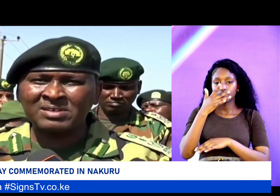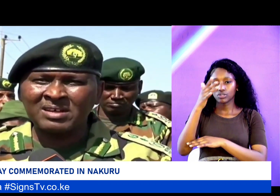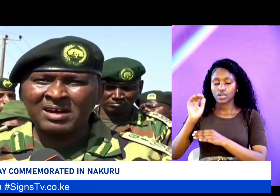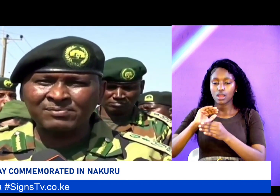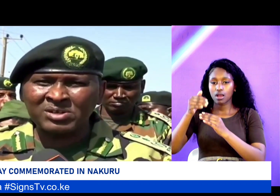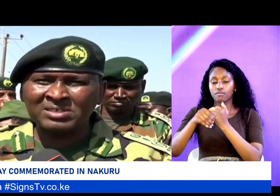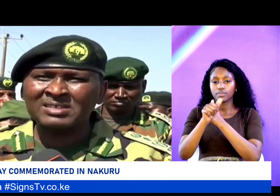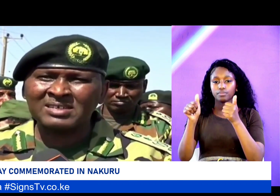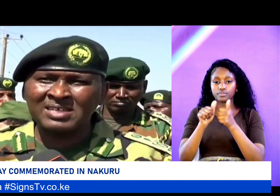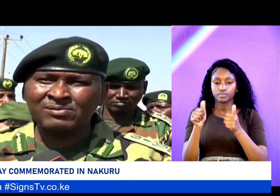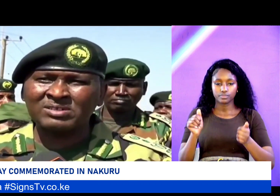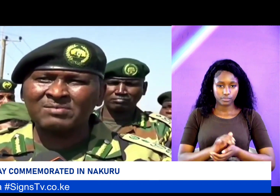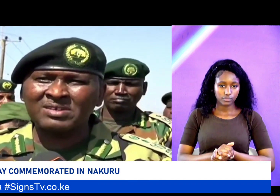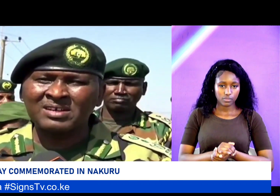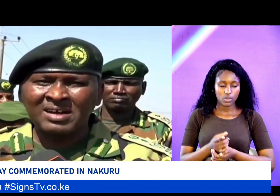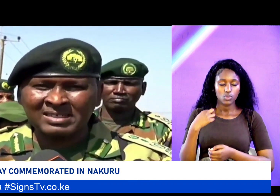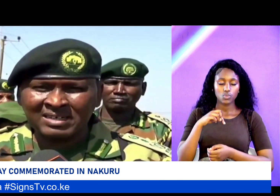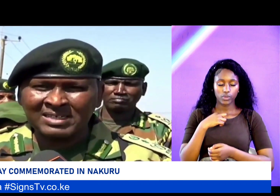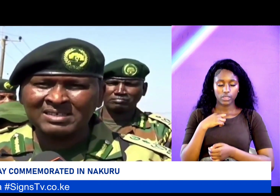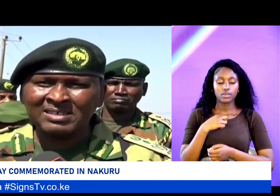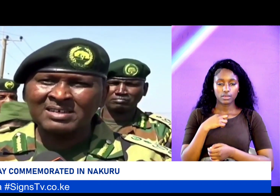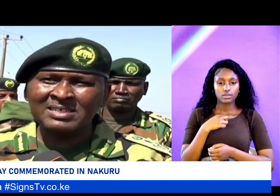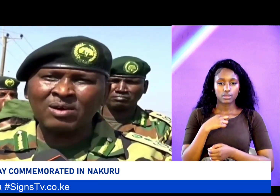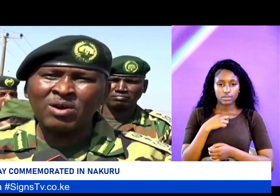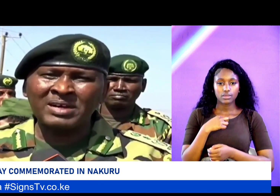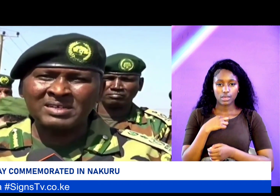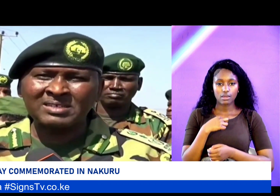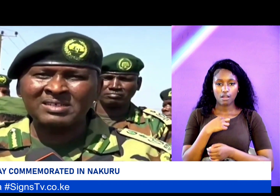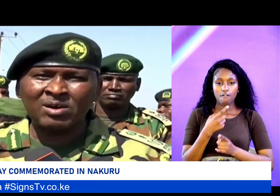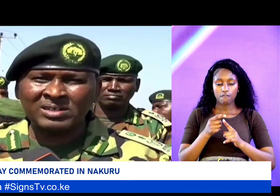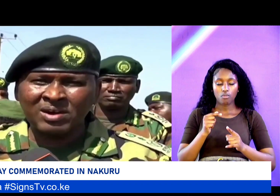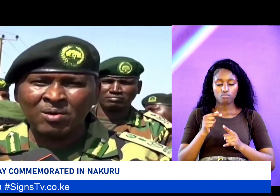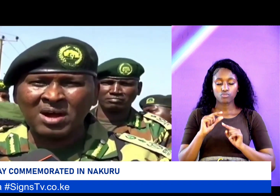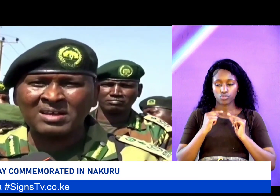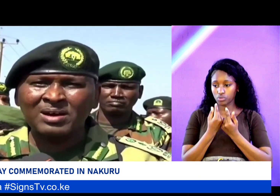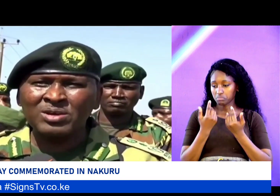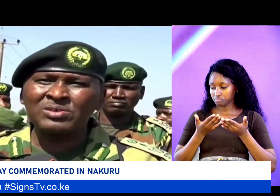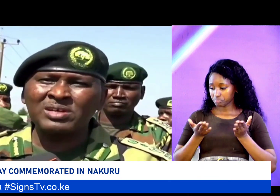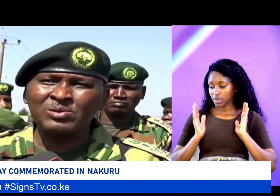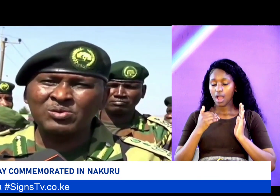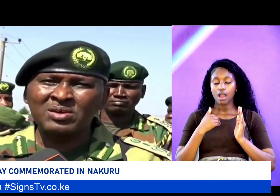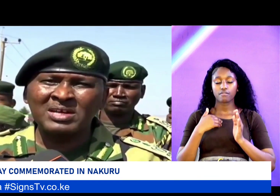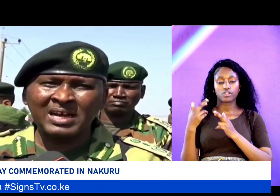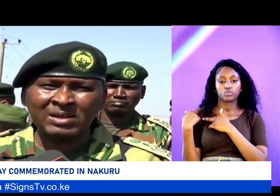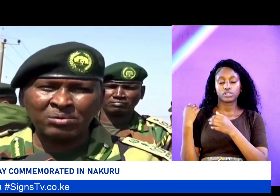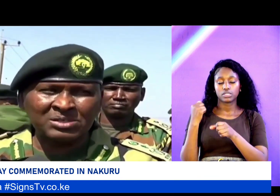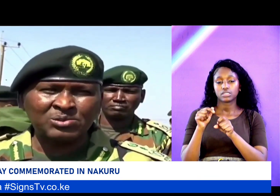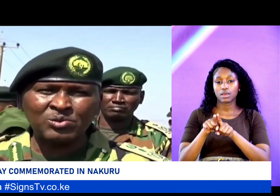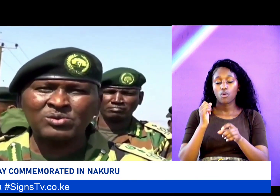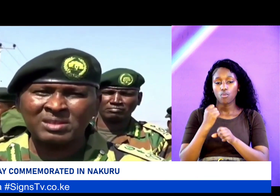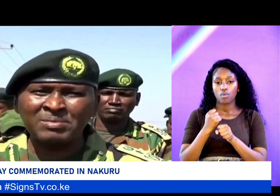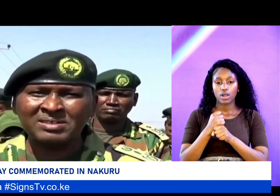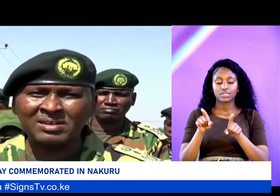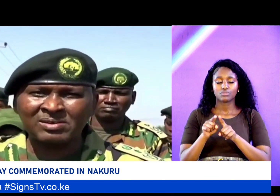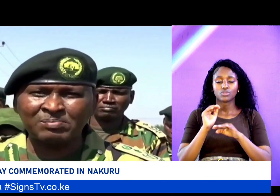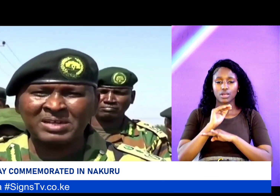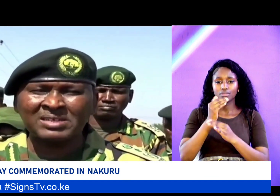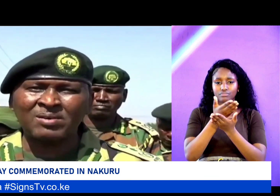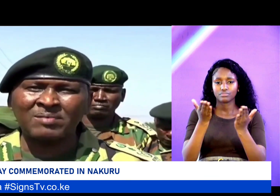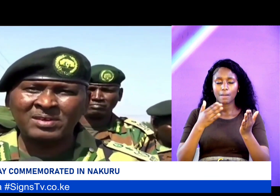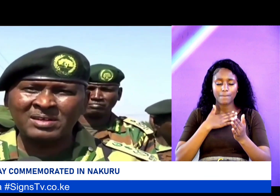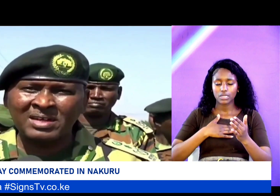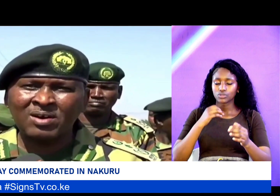a service, as foresters, as Kenya Forest Service, as rangers, this is our mandate, this is our work, and we usually do encourage our communities to do